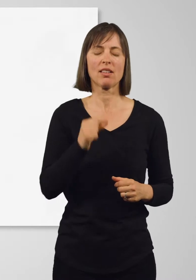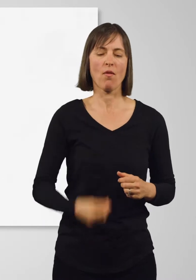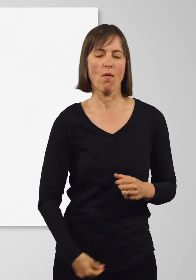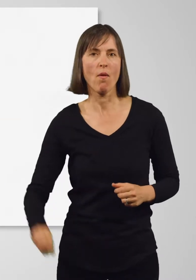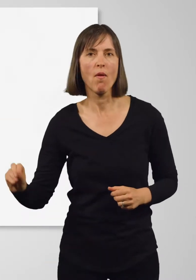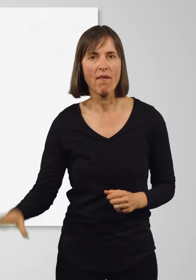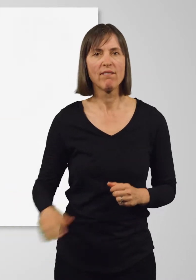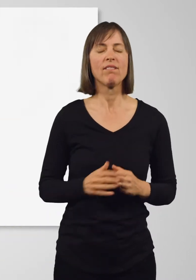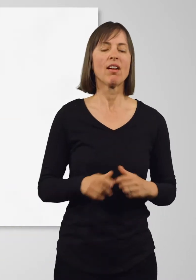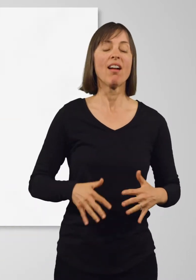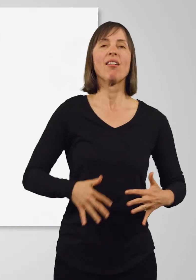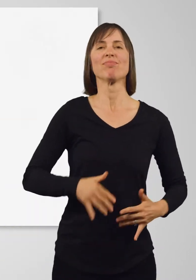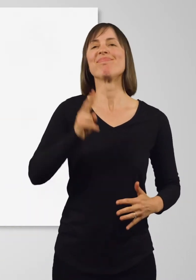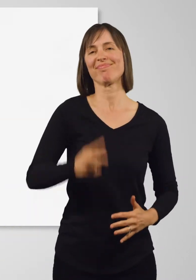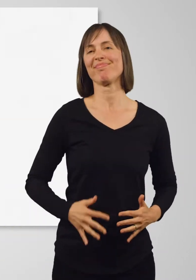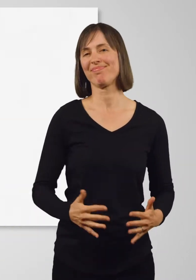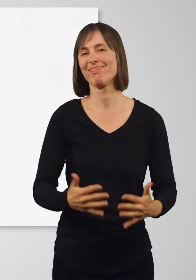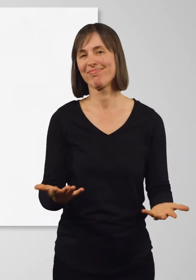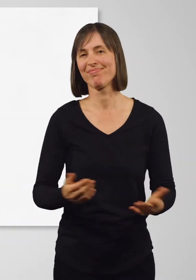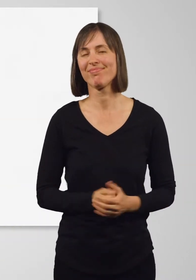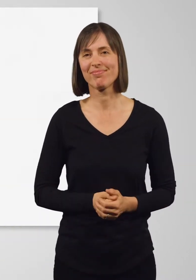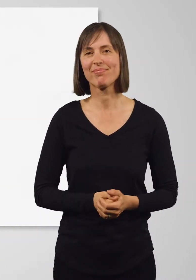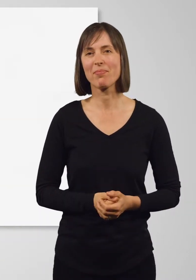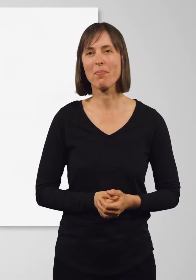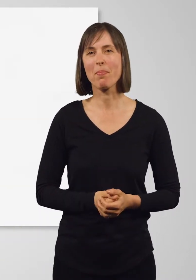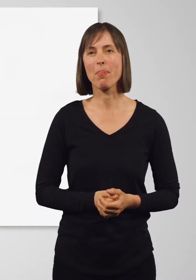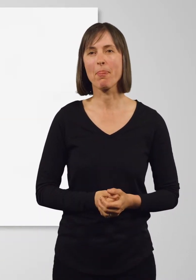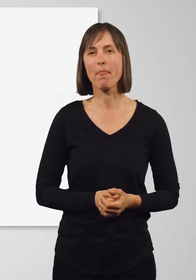you stop using the vaginal ring.